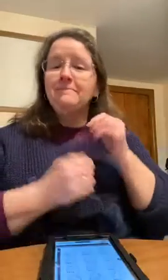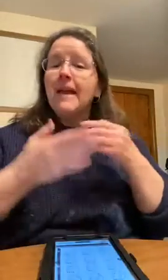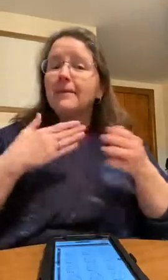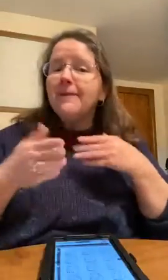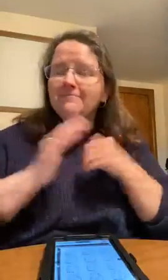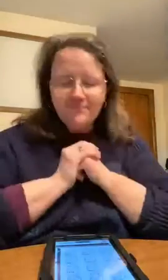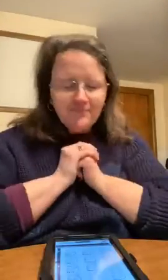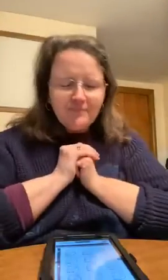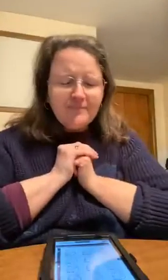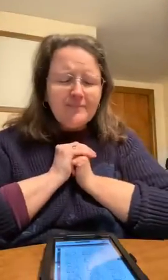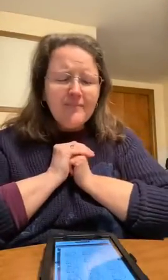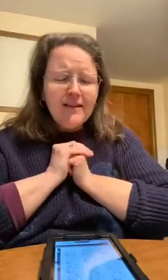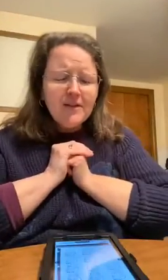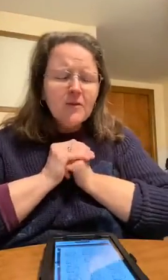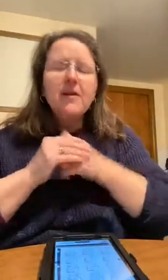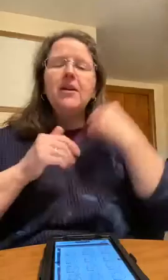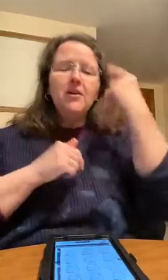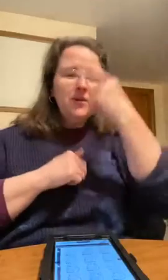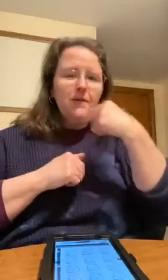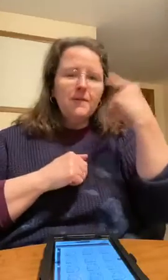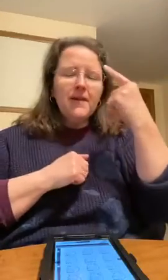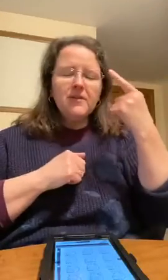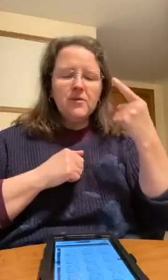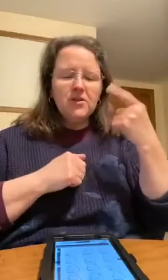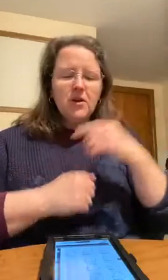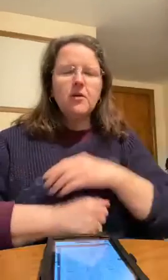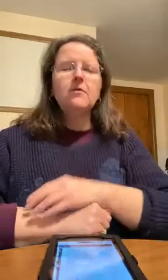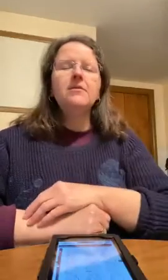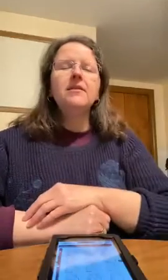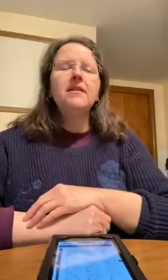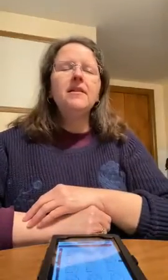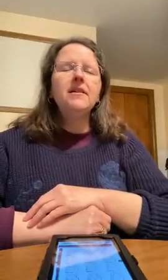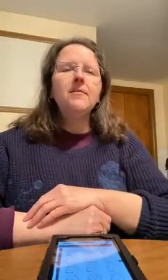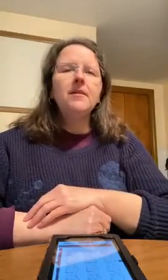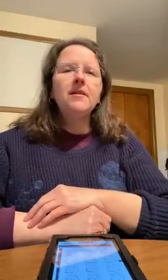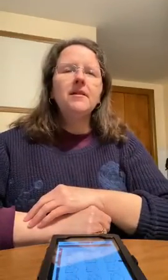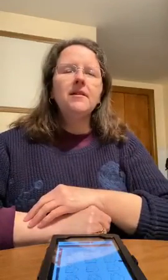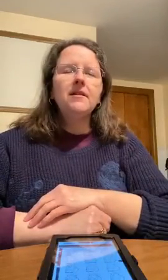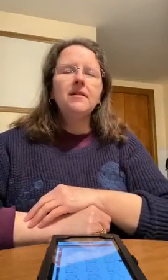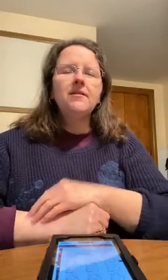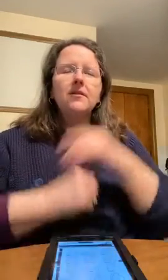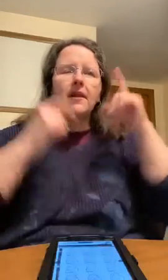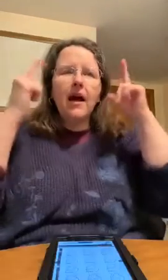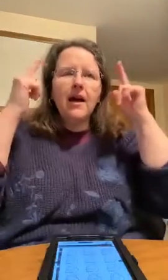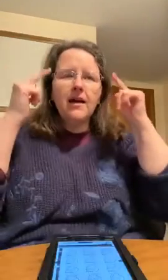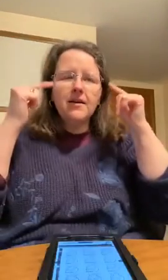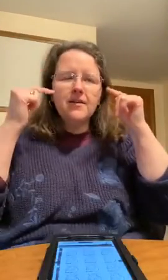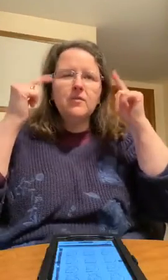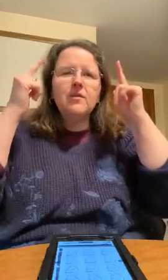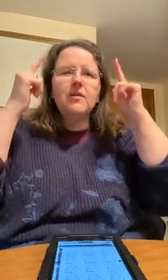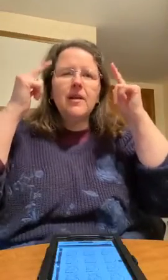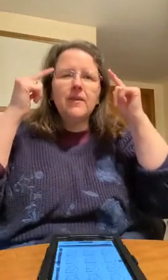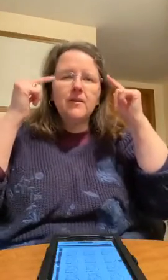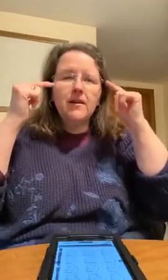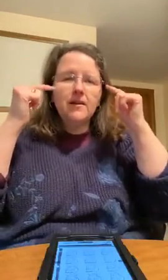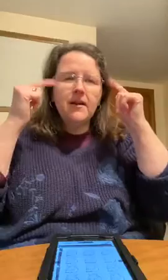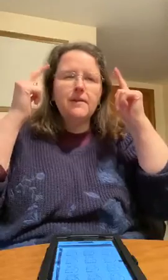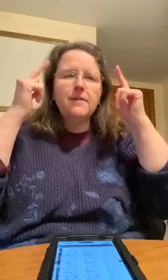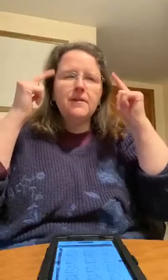Anyway, so your face will show sleepy. So your eyes will look like they're getting heavy, that